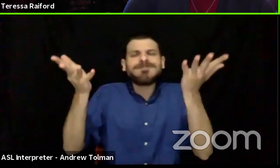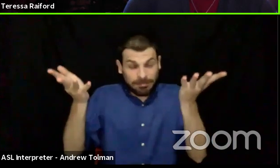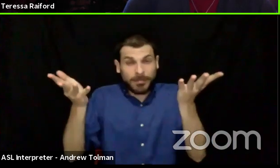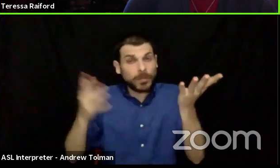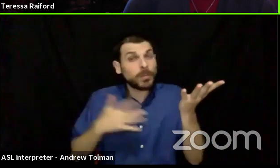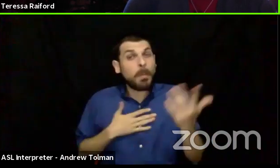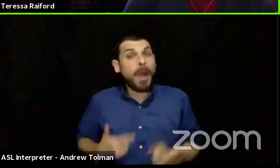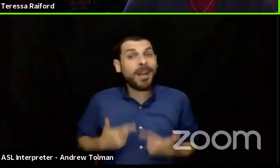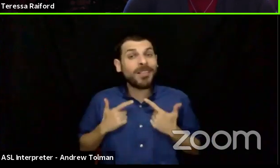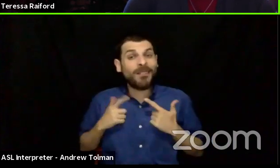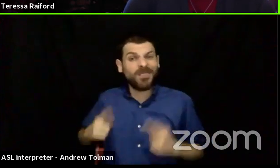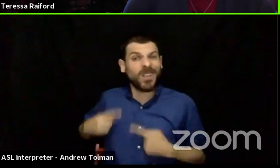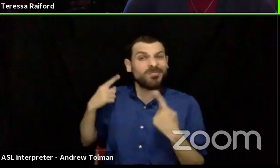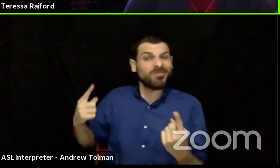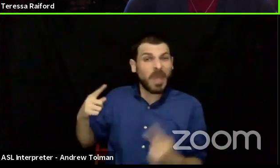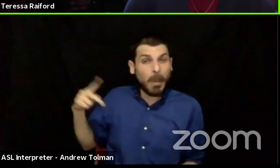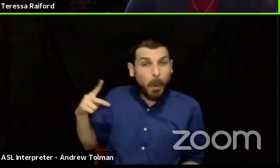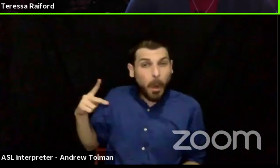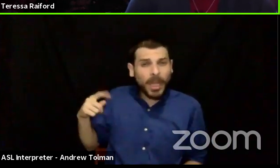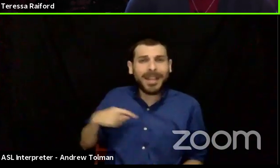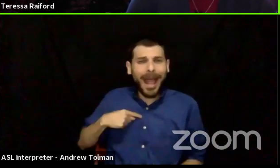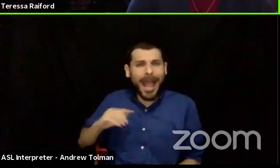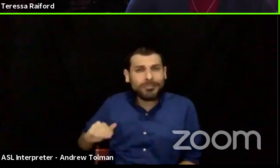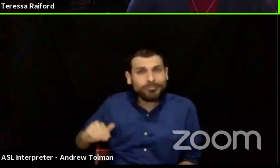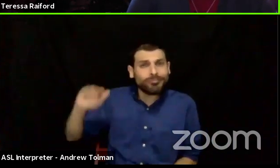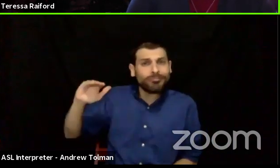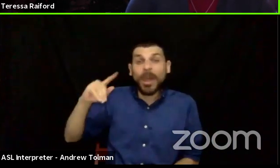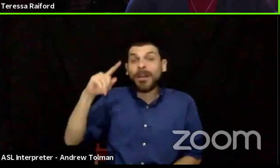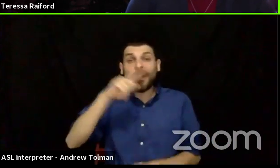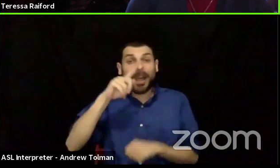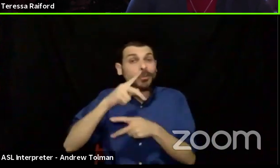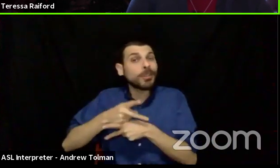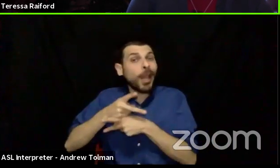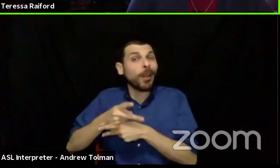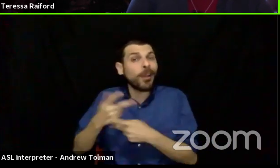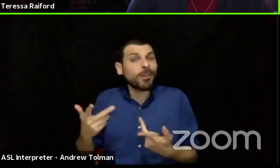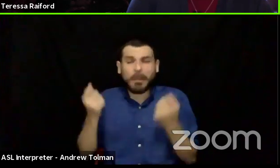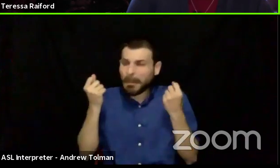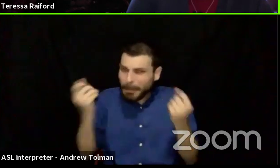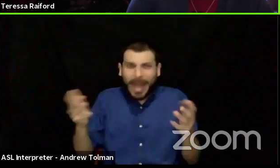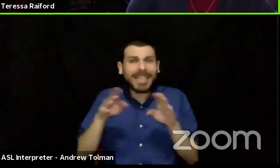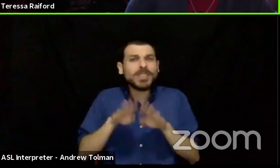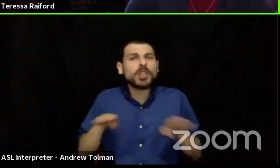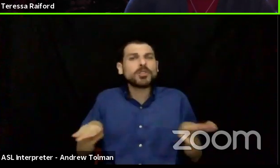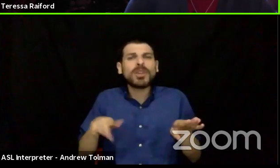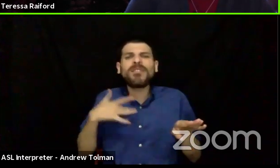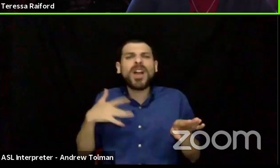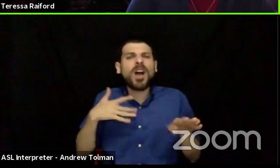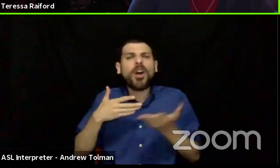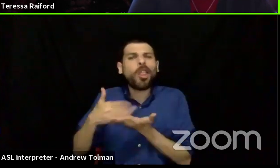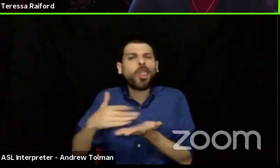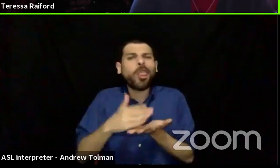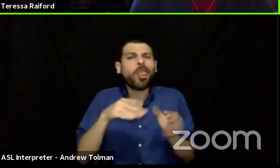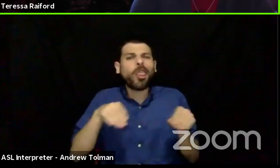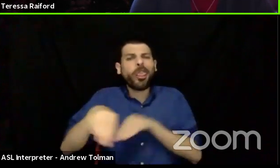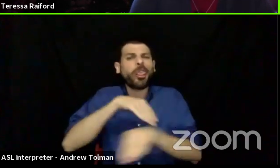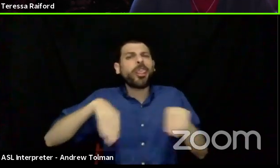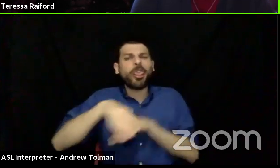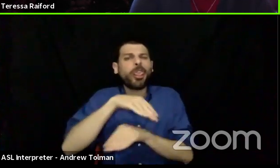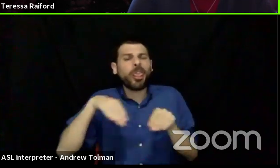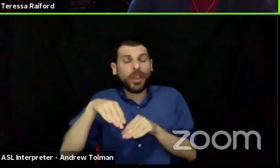here in Portland, I grew up in foster care. I know a lot of displaced children, and we were always looked at as there was something wrong with